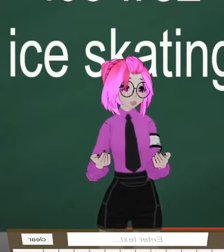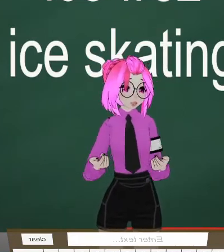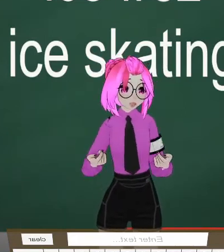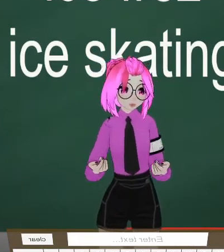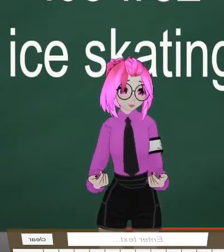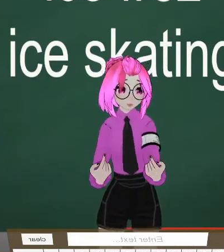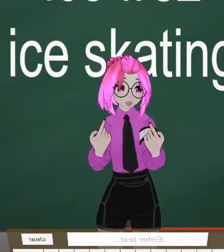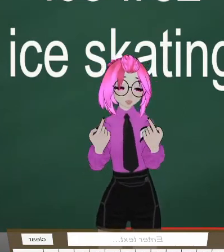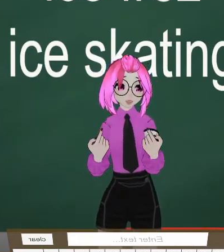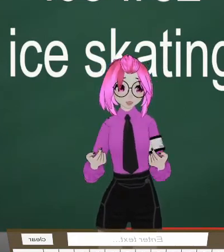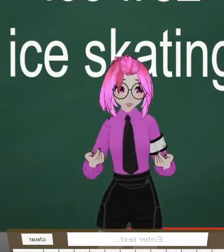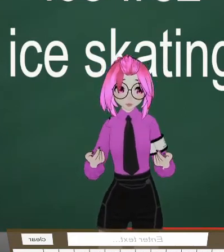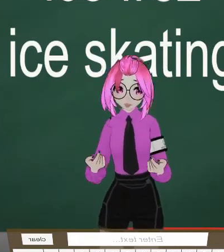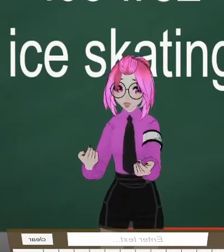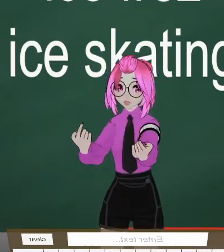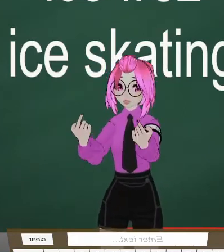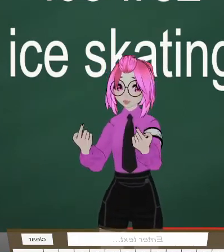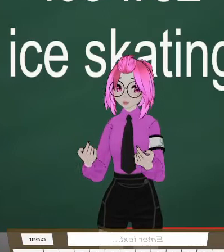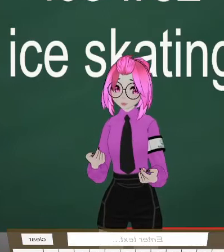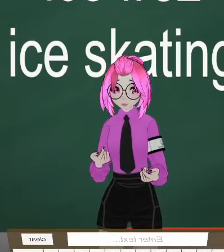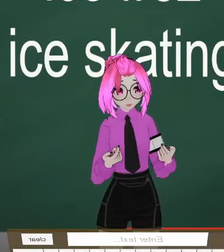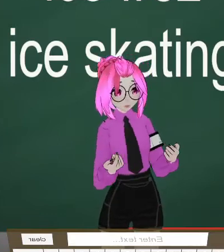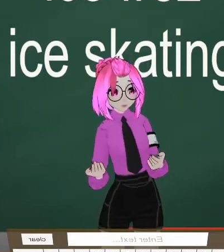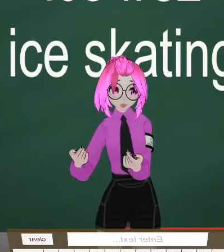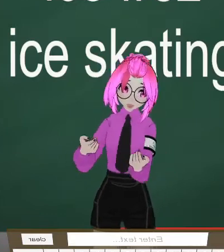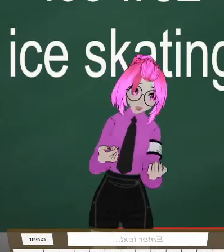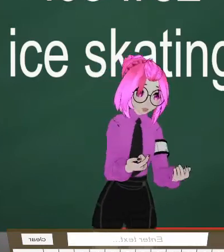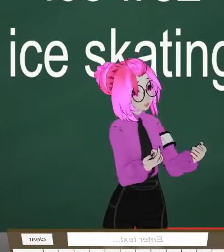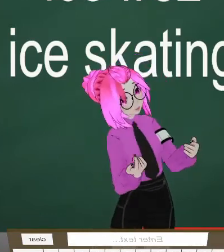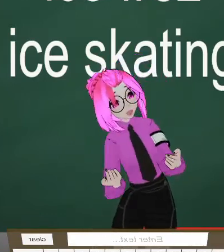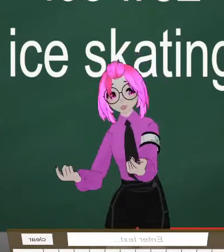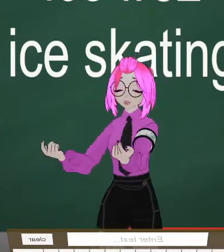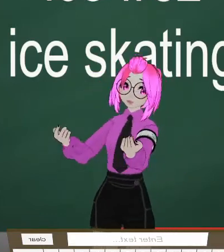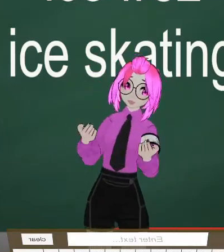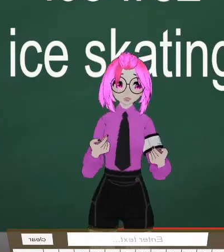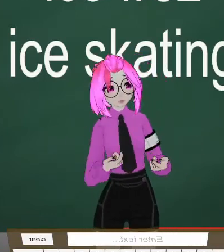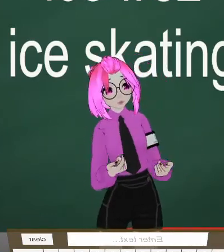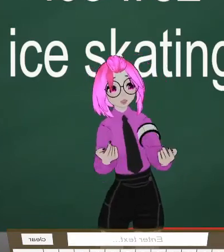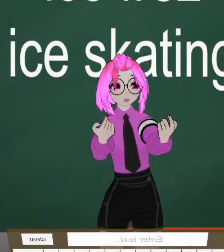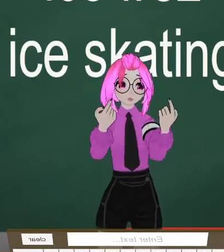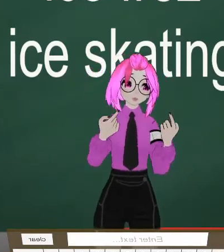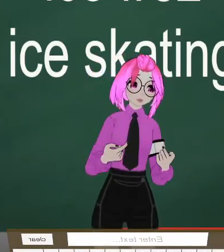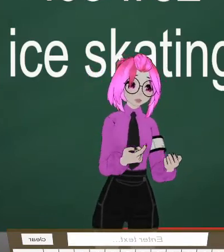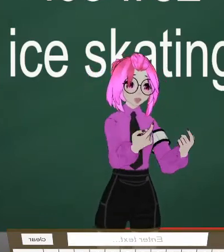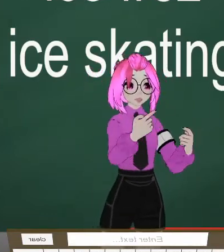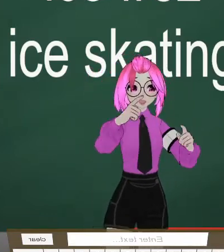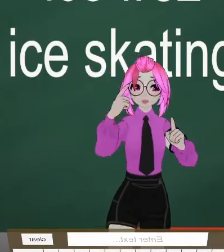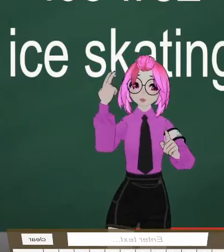skating ice skates or ice skating ice skates i'm ice skating and